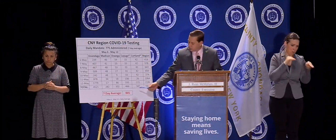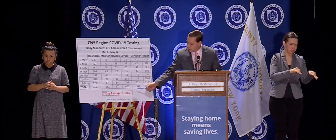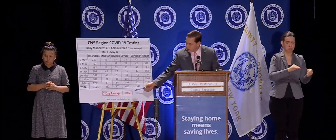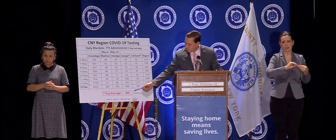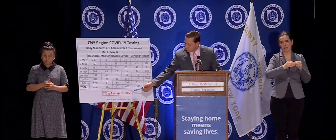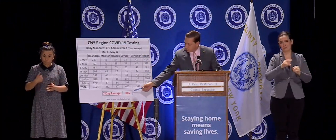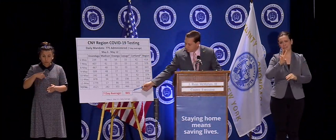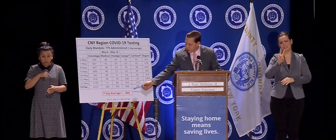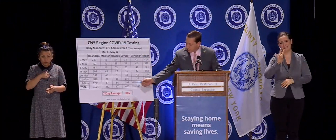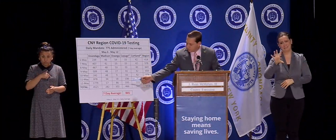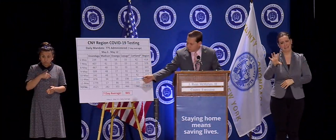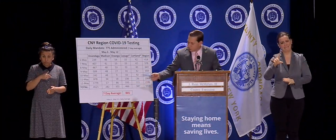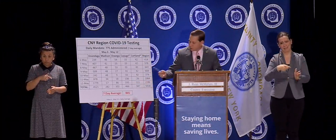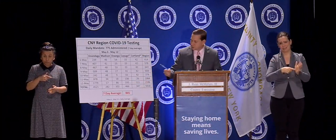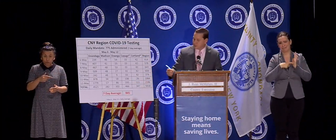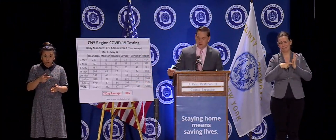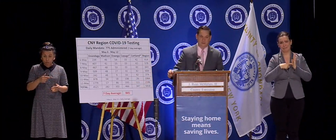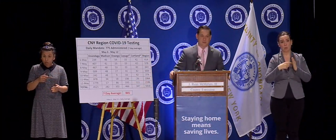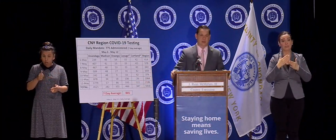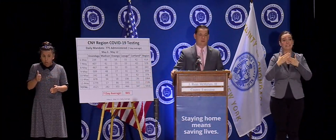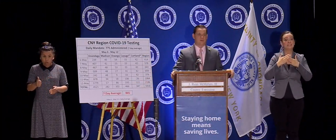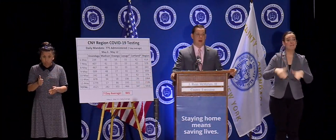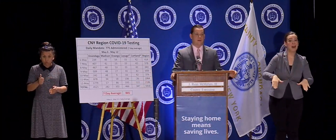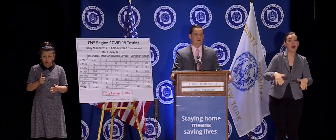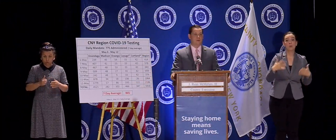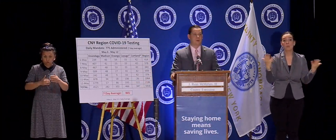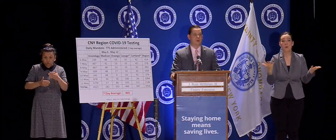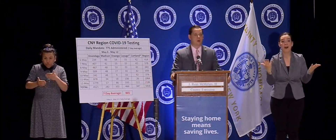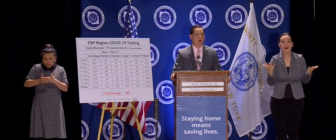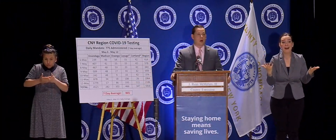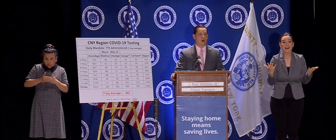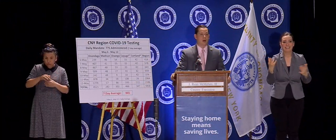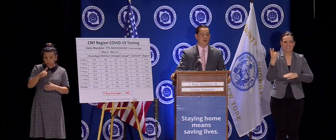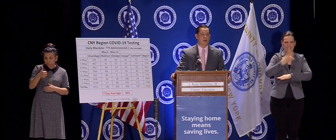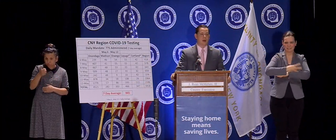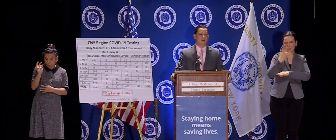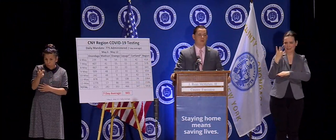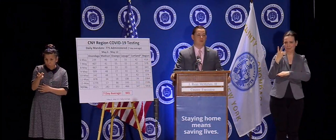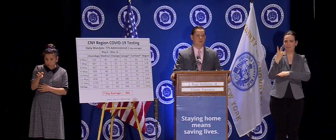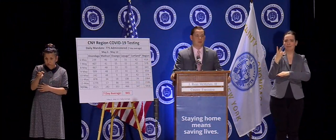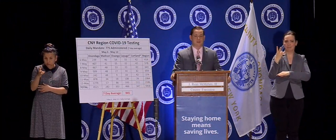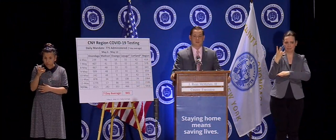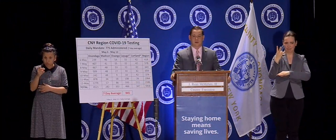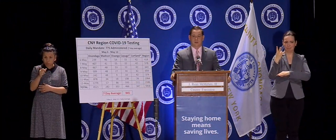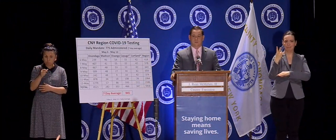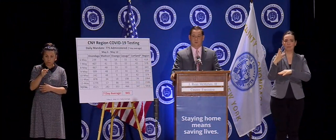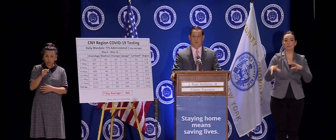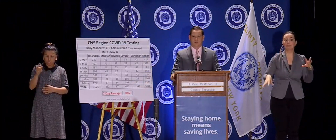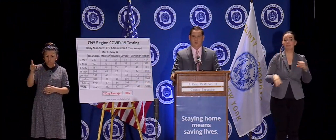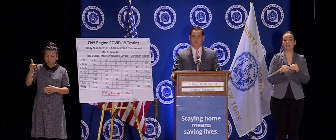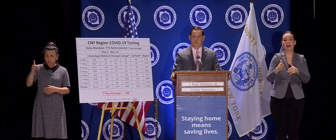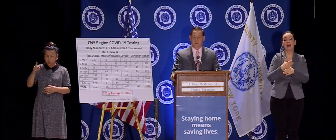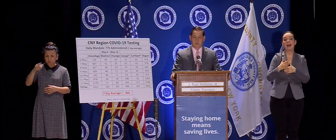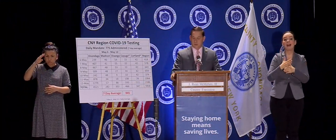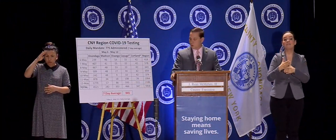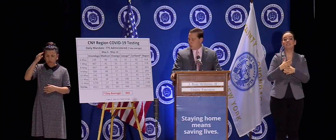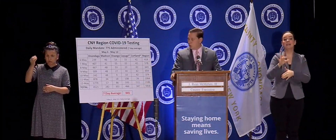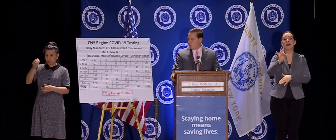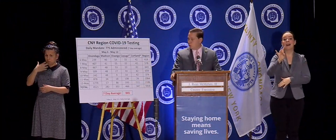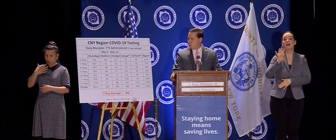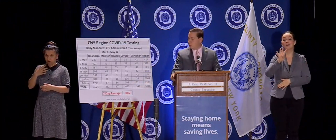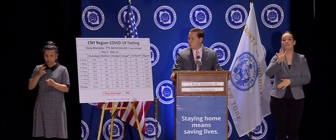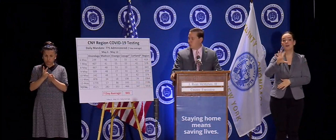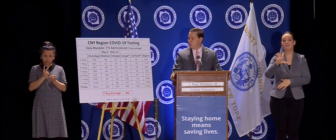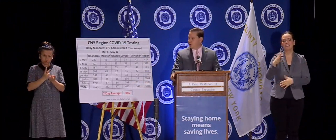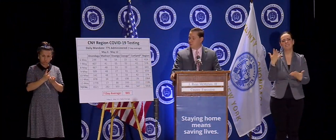7, 845, larger than the 775 average necessary for restart.